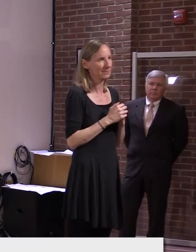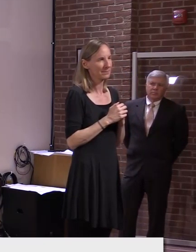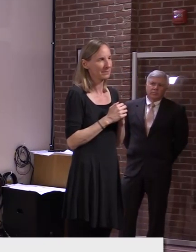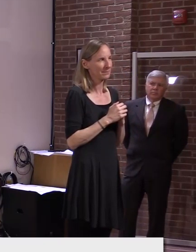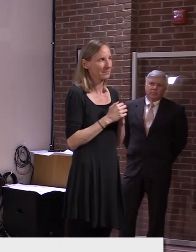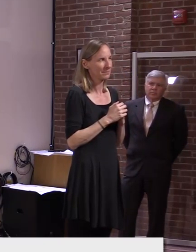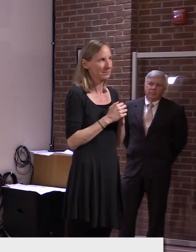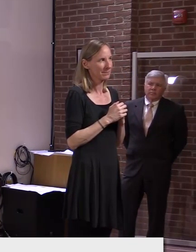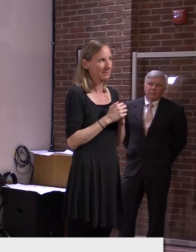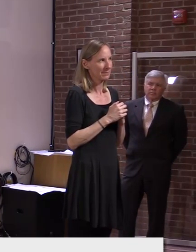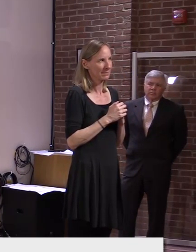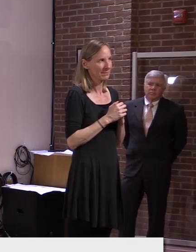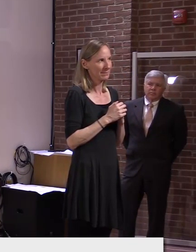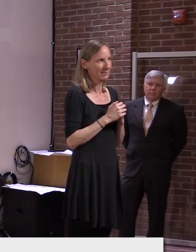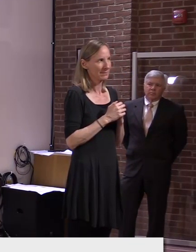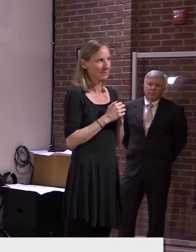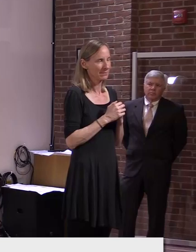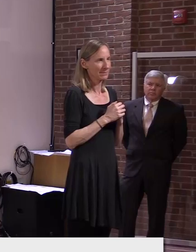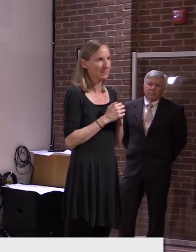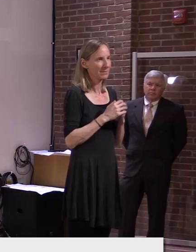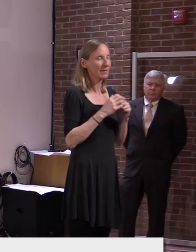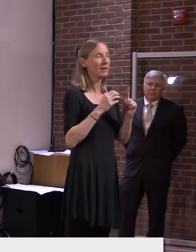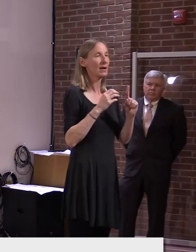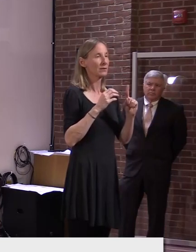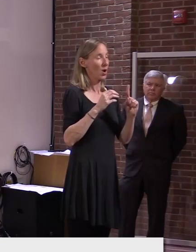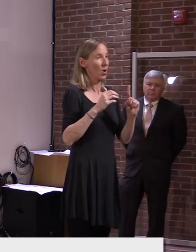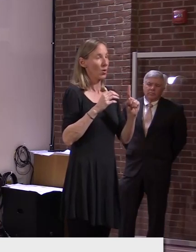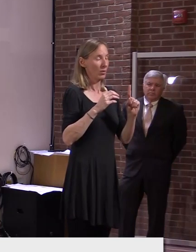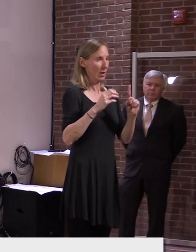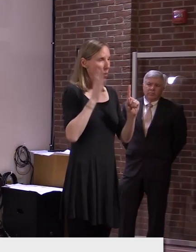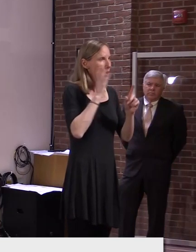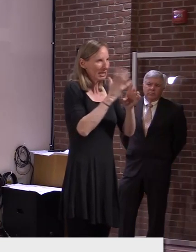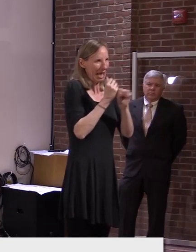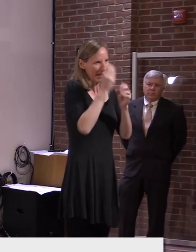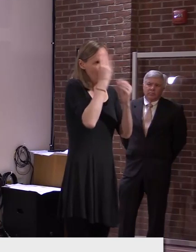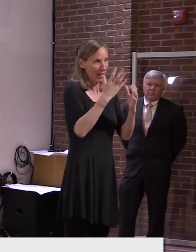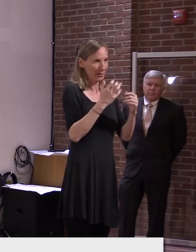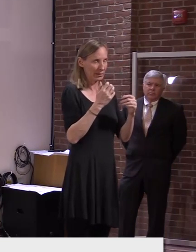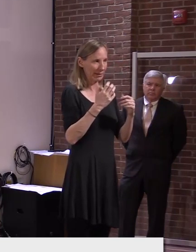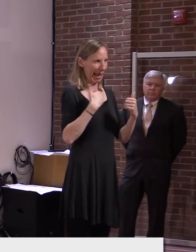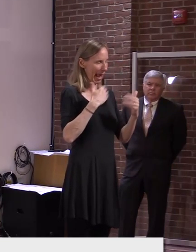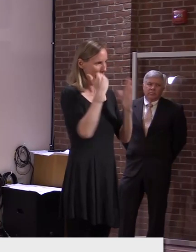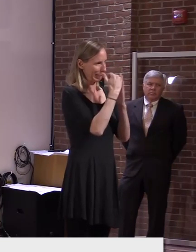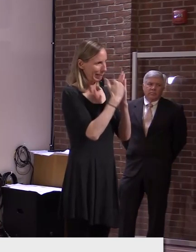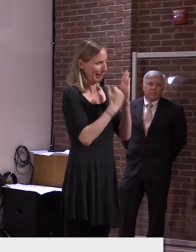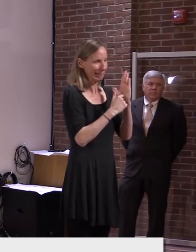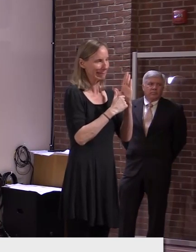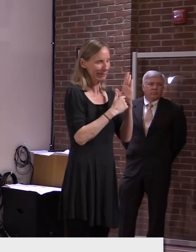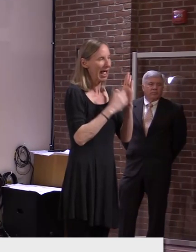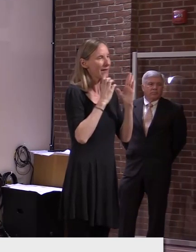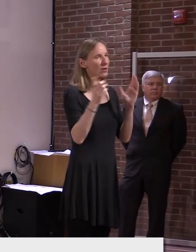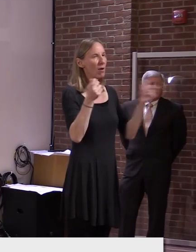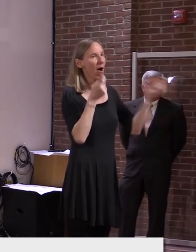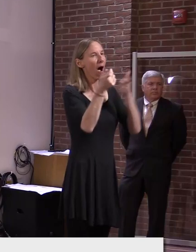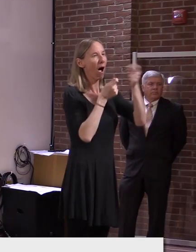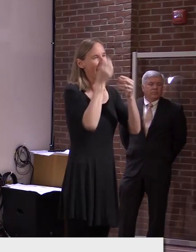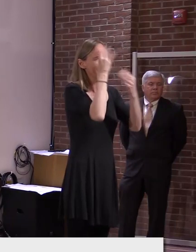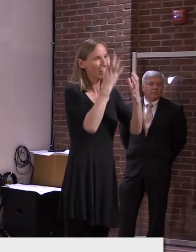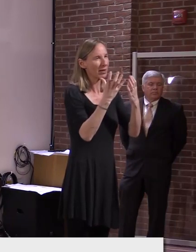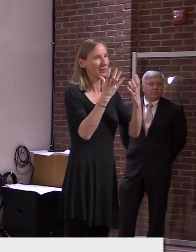but we'll try and get that information. I'm just not sure if we have it in one area or not, but we'll check it out and get back to you.